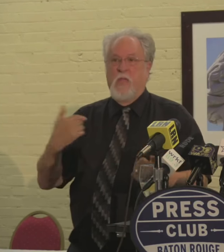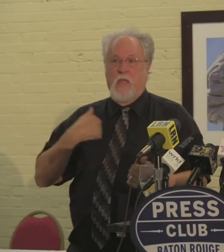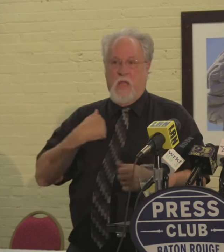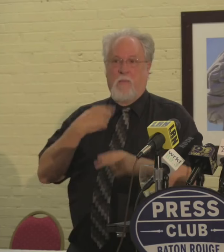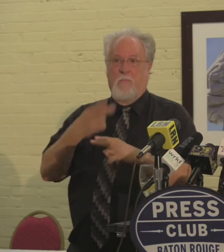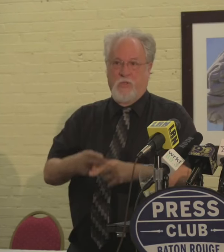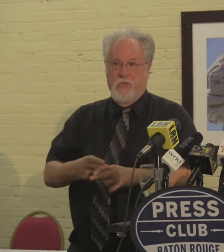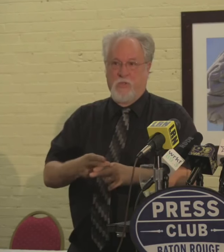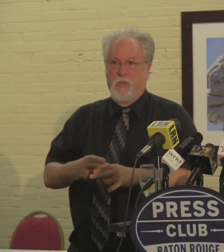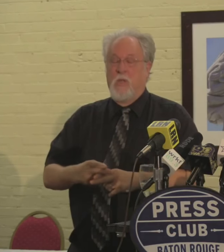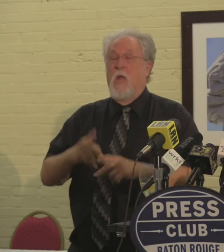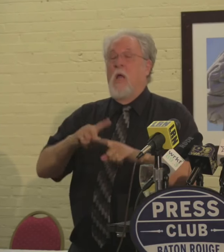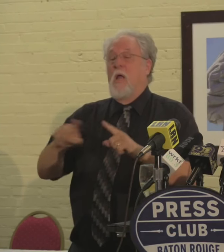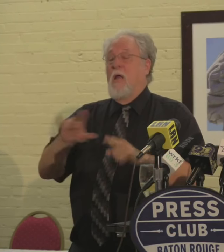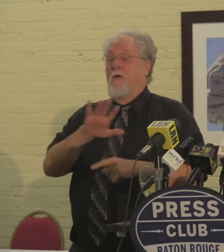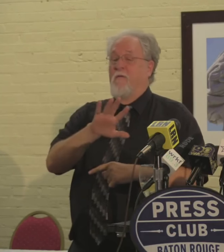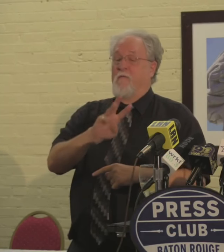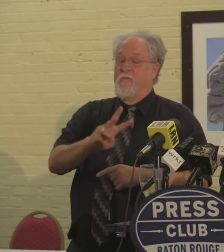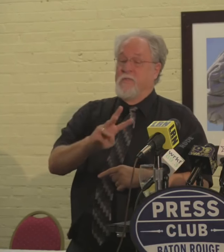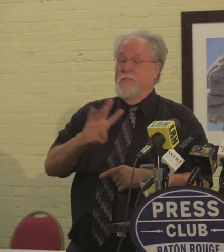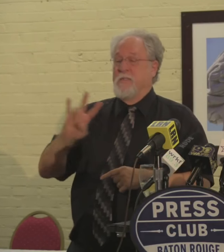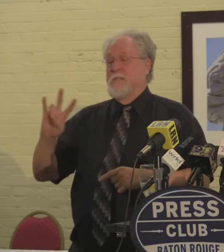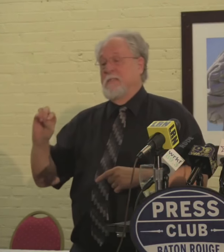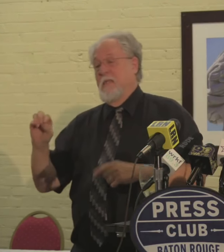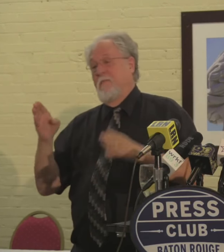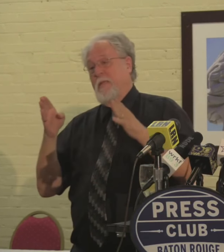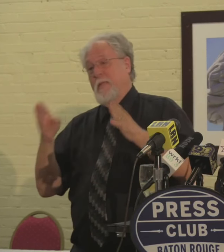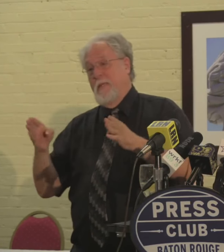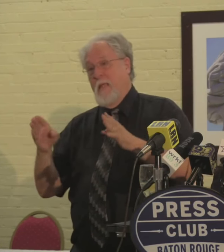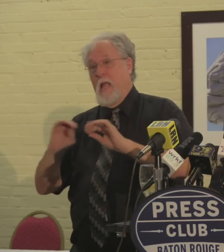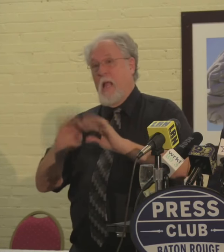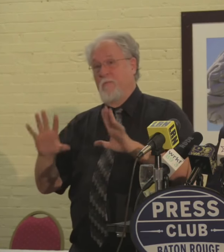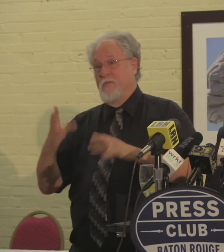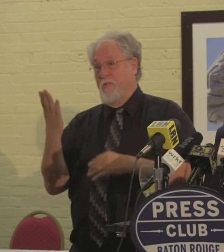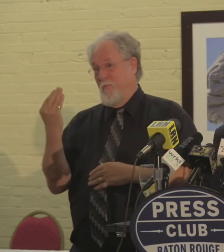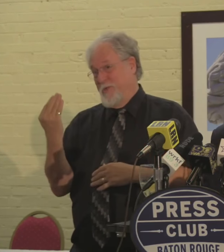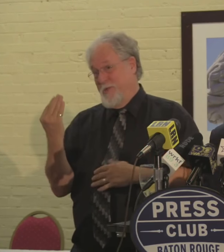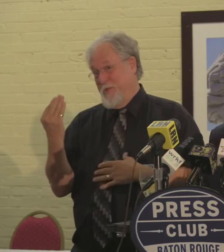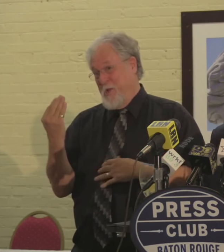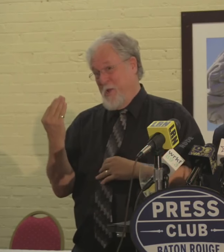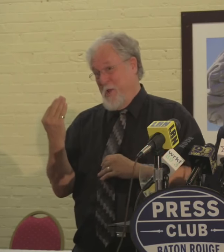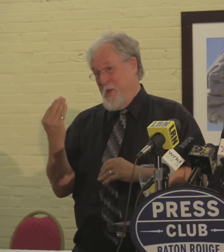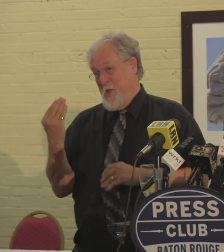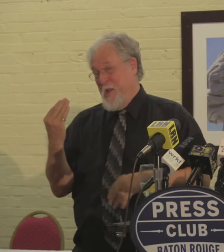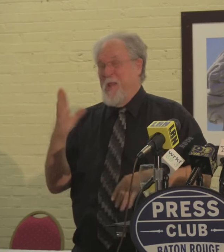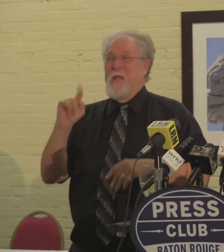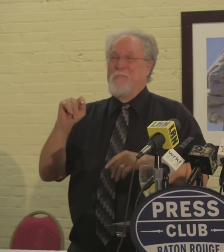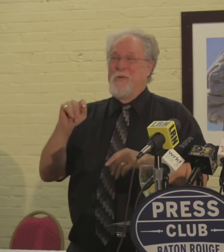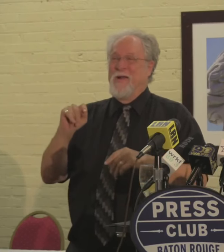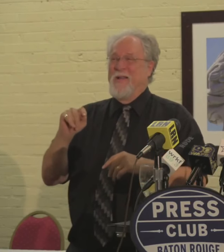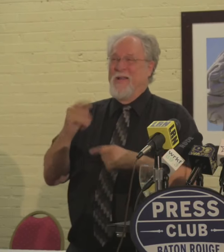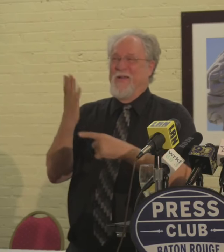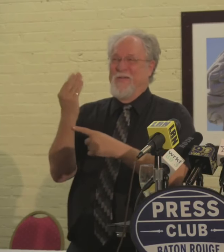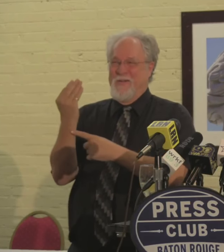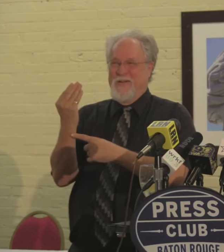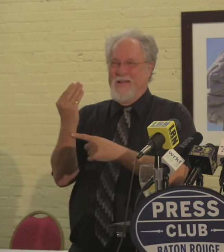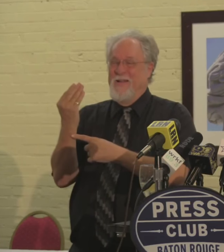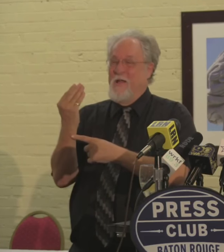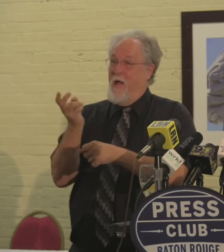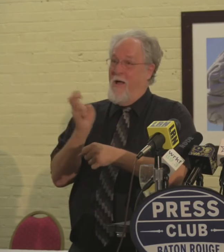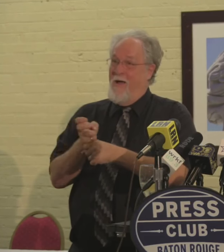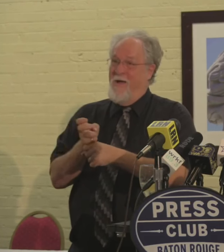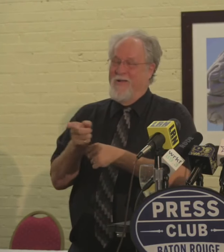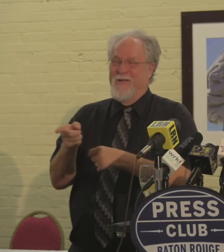mentioned. The difference between 56 and 70 is obviously 14, but getting that 14 is very